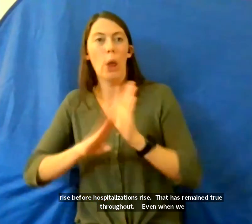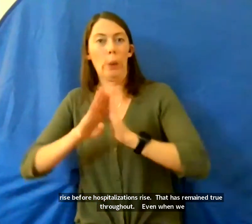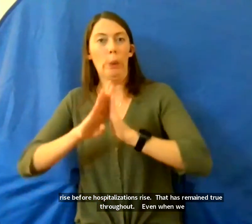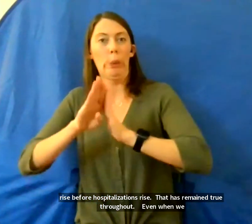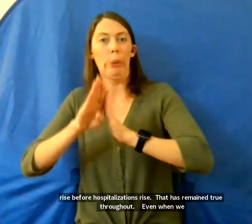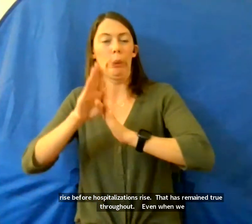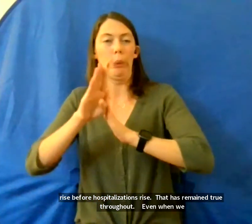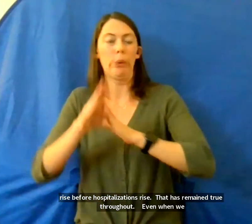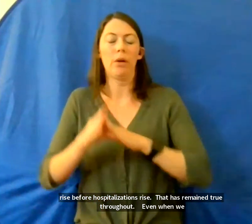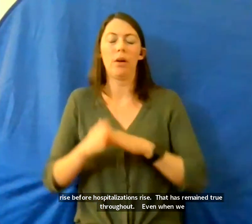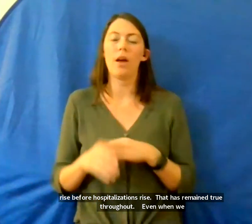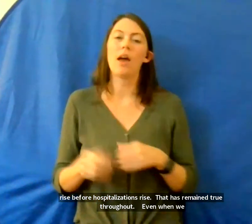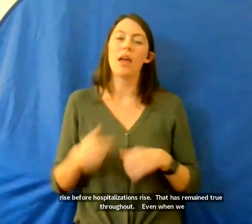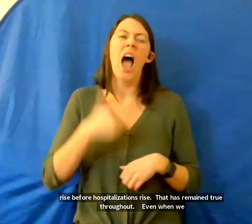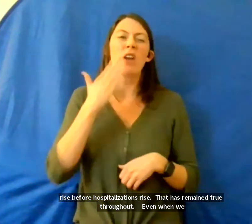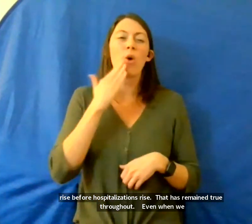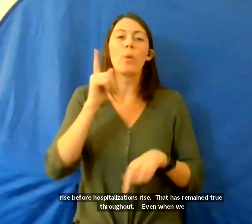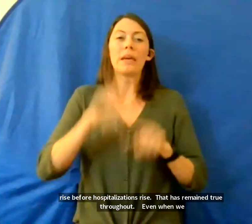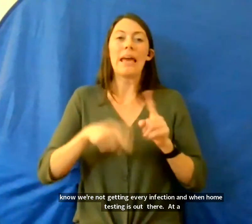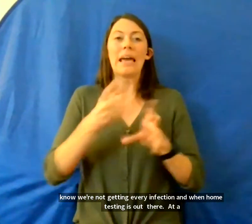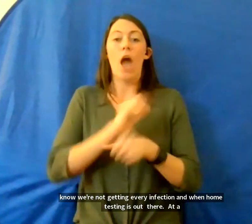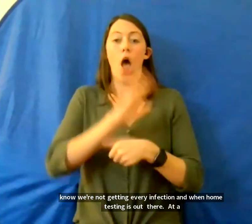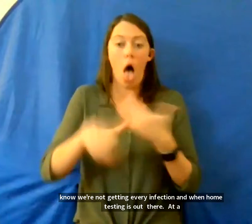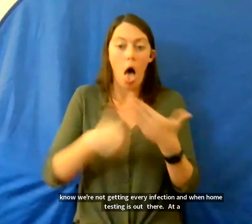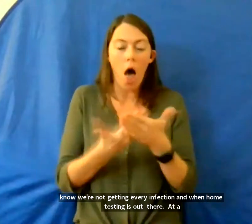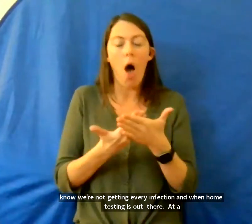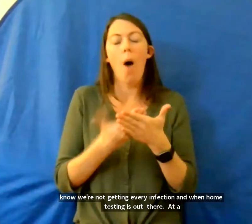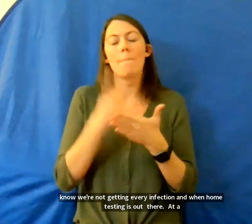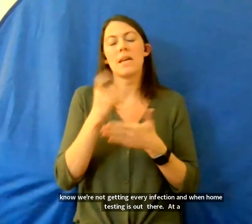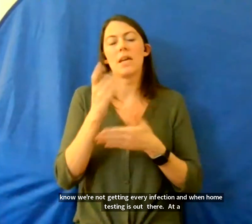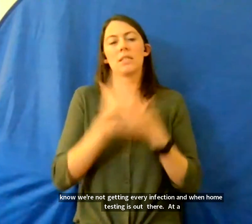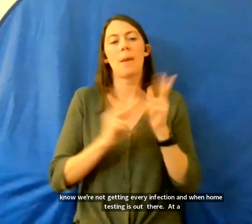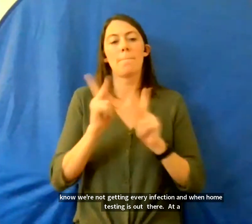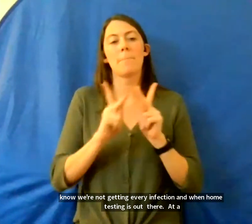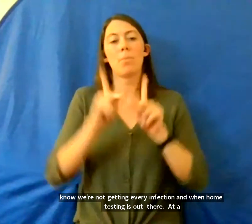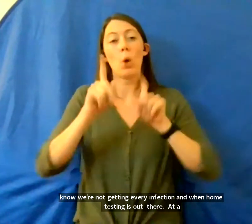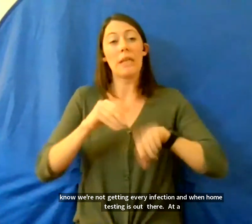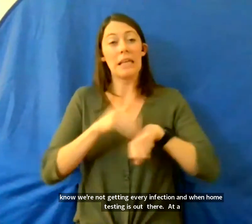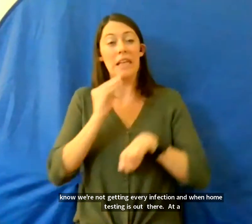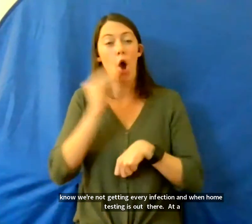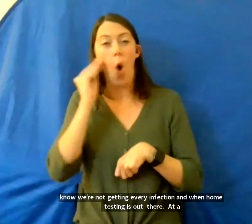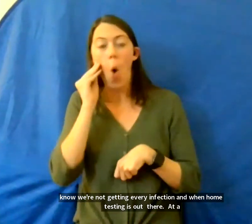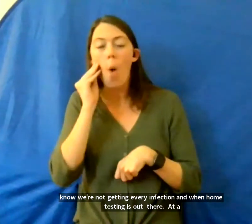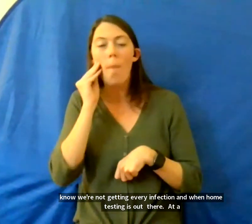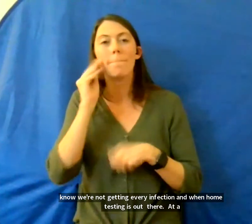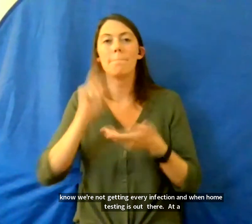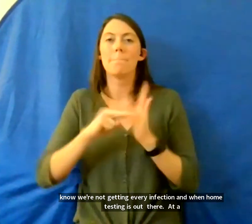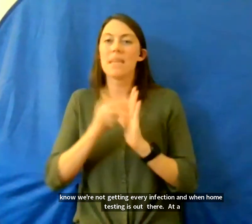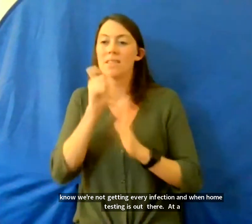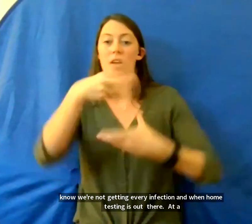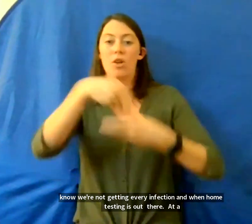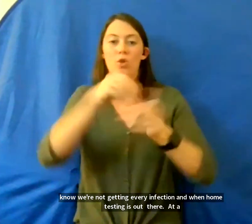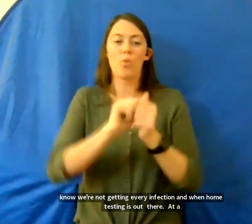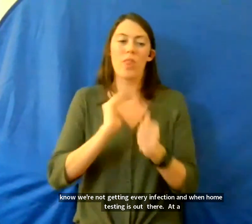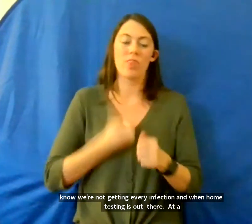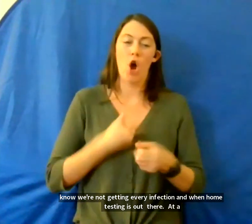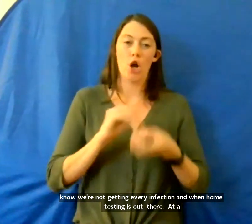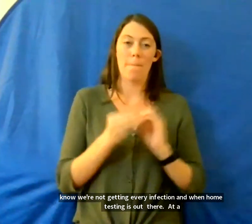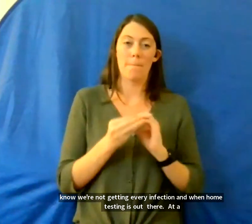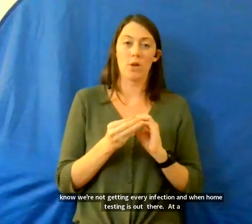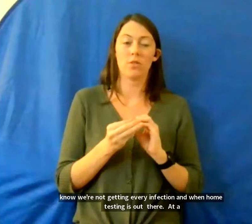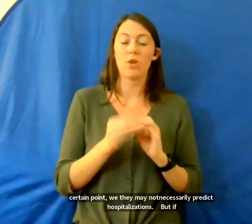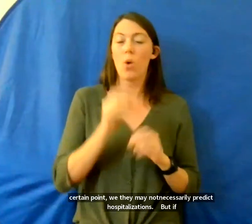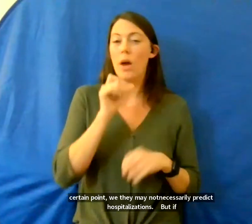certain point, they may not necessarily predict hospitalizations. But if people are testing